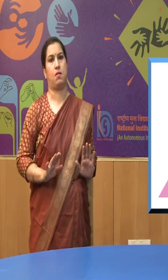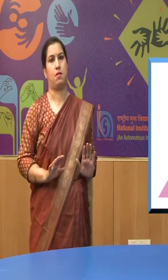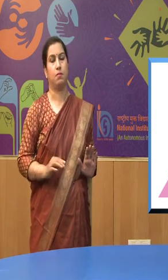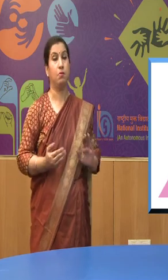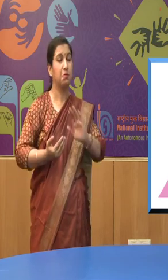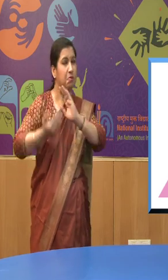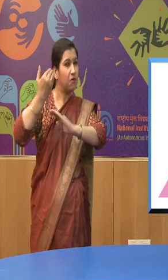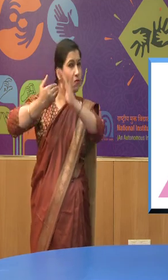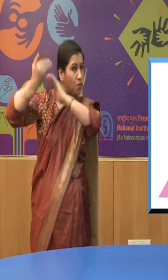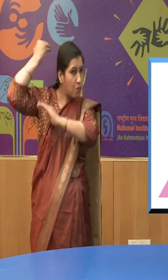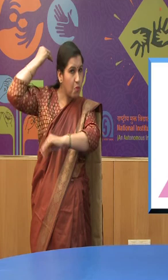Since ancient times,